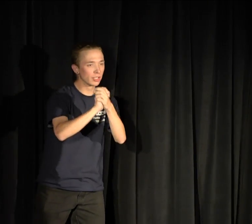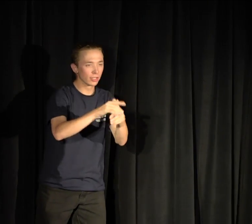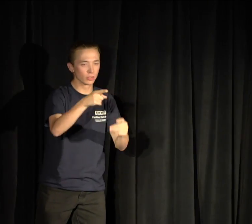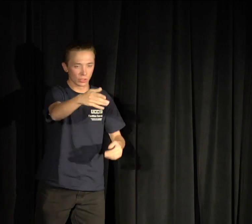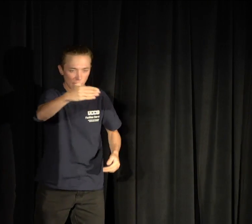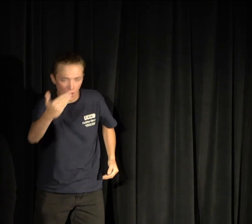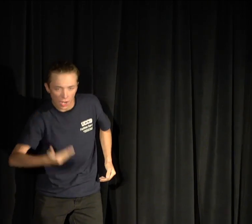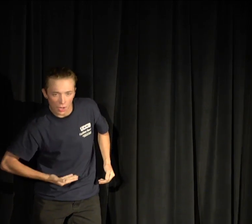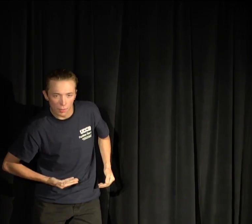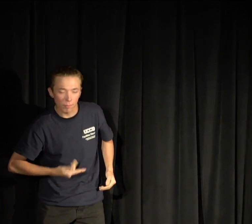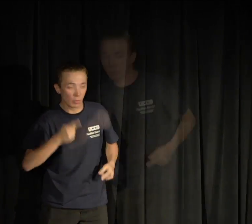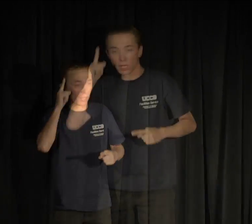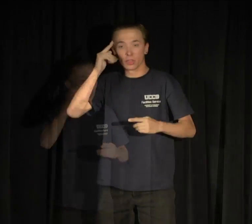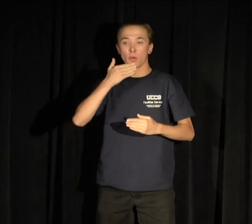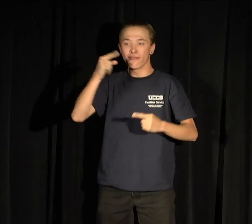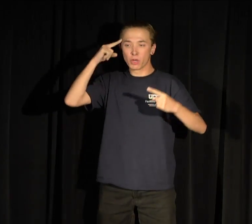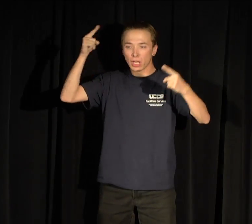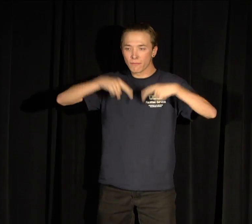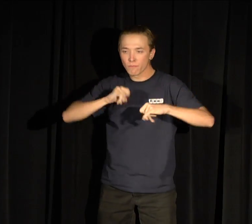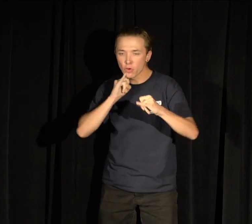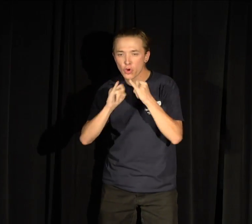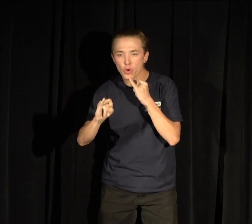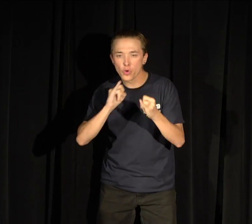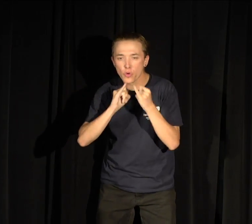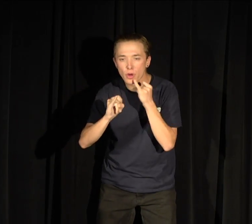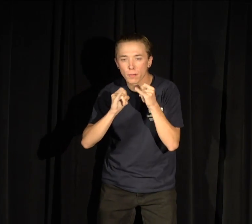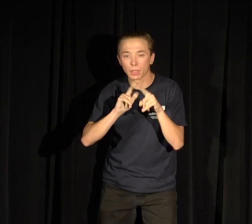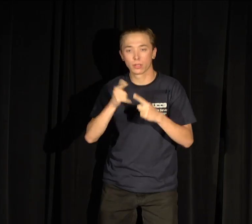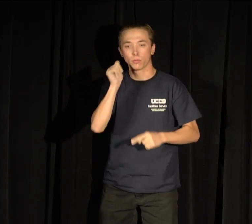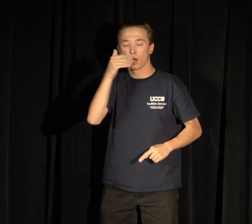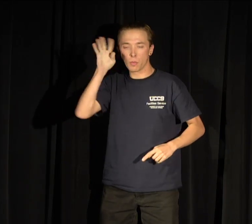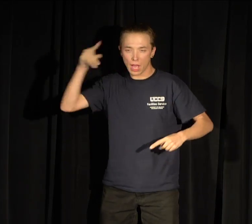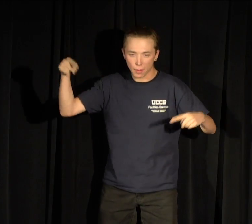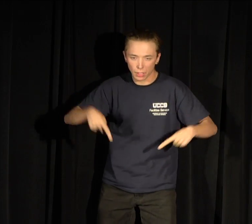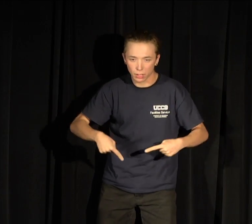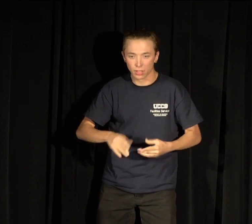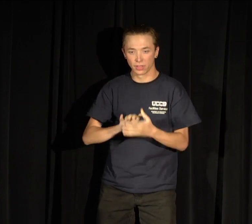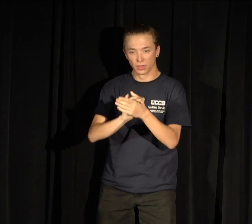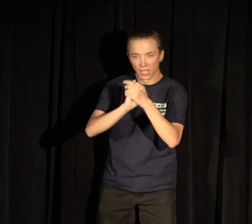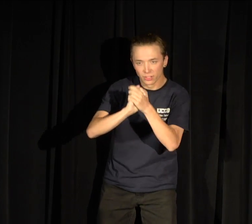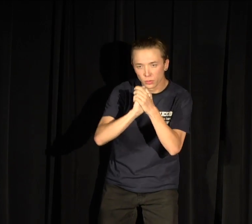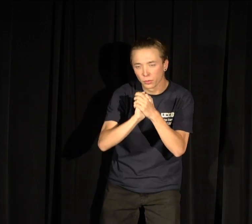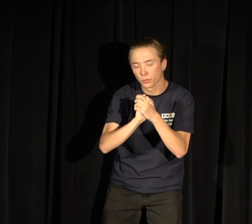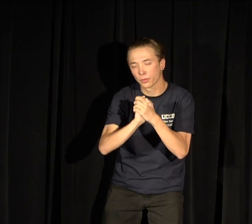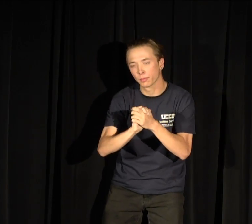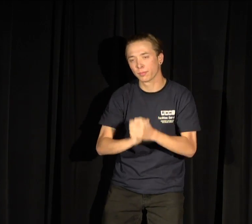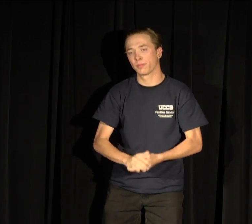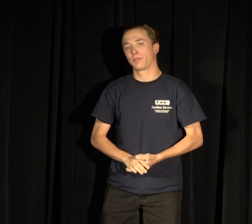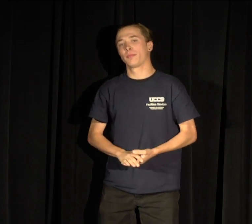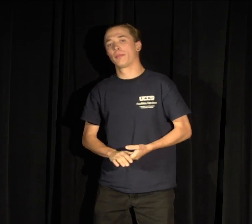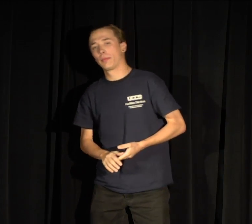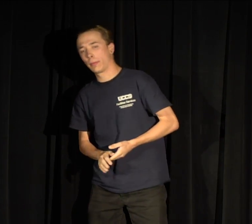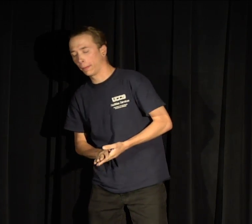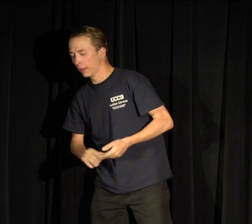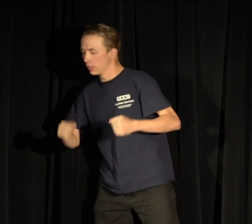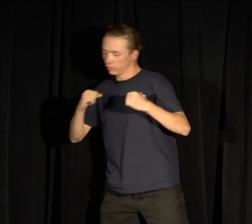The email said, congratulations, you've been hired. Thank you for coming in for the interview. And tomorrow, come on in and congratulations again.